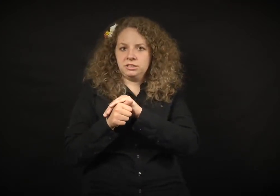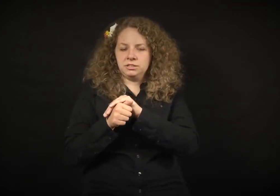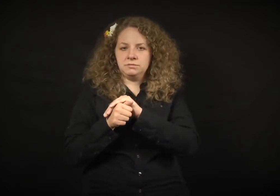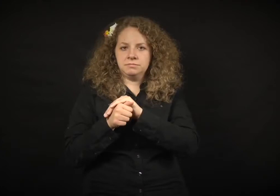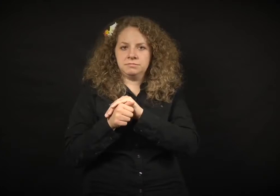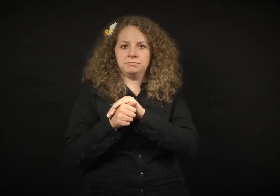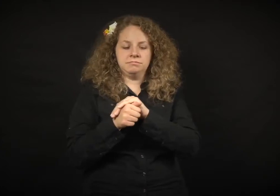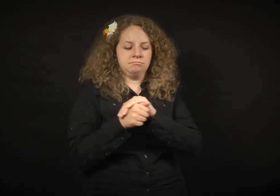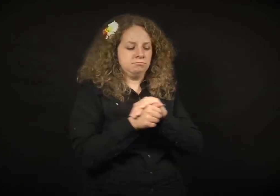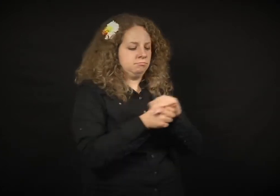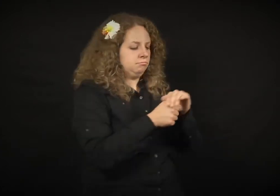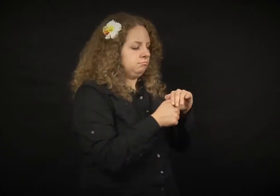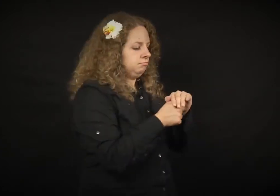tortoise.